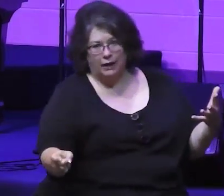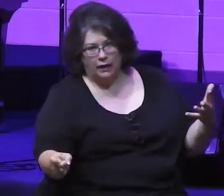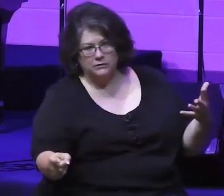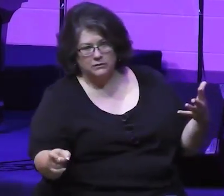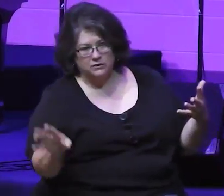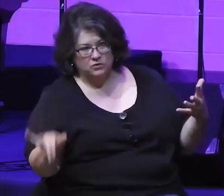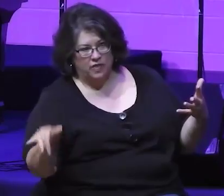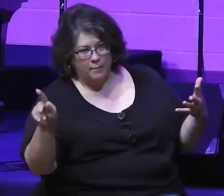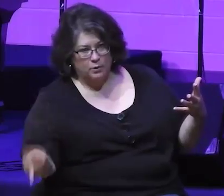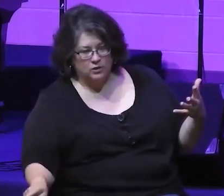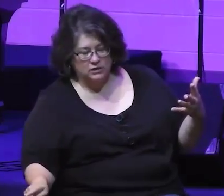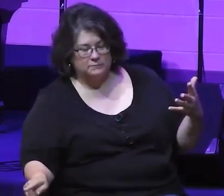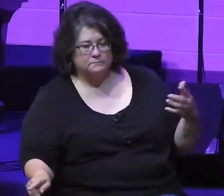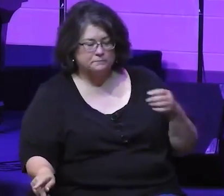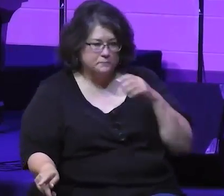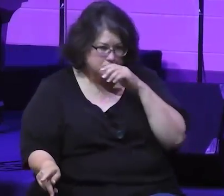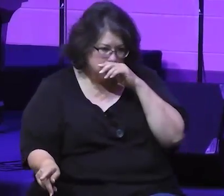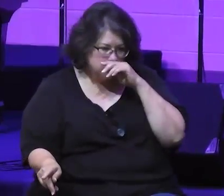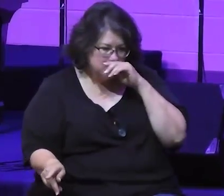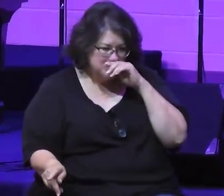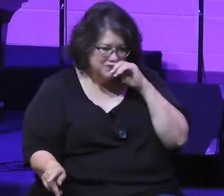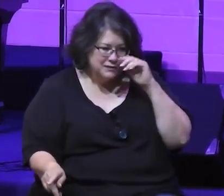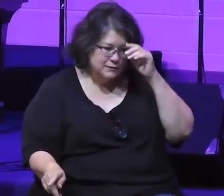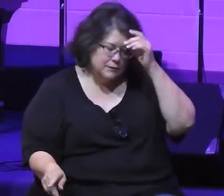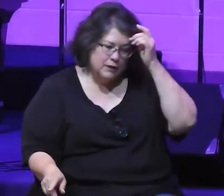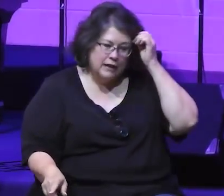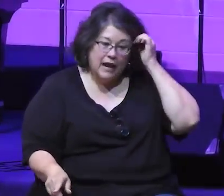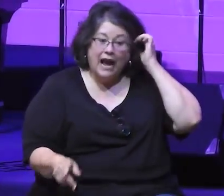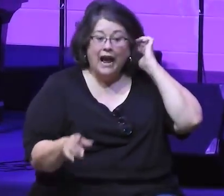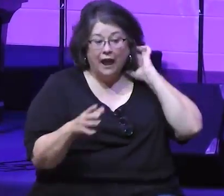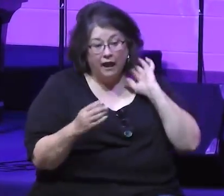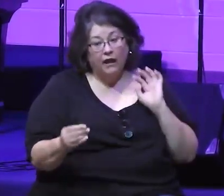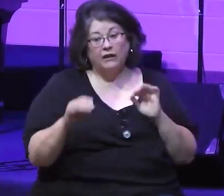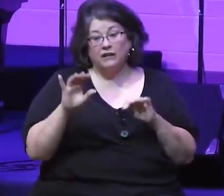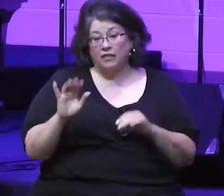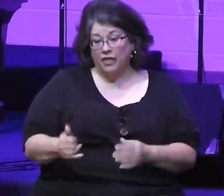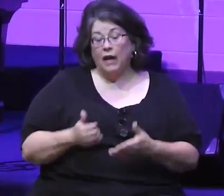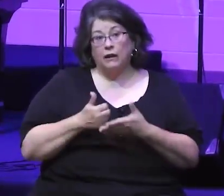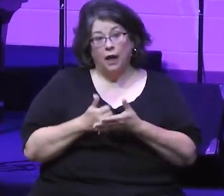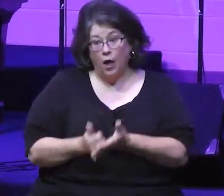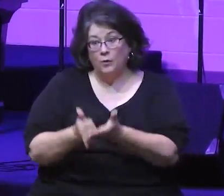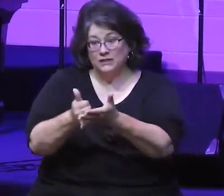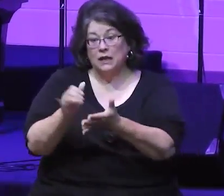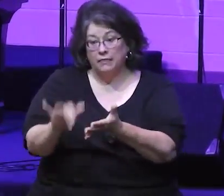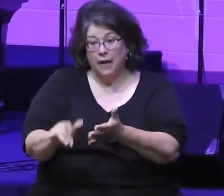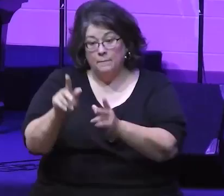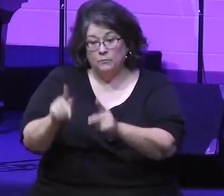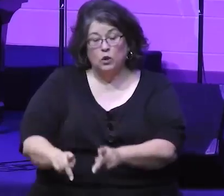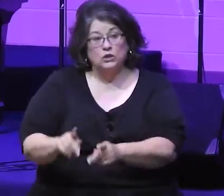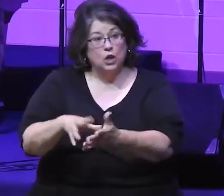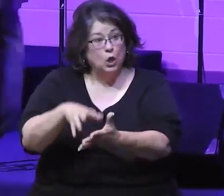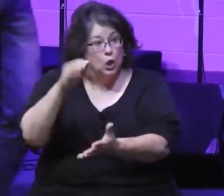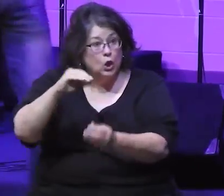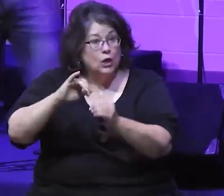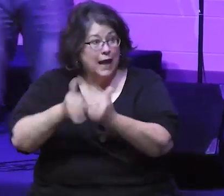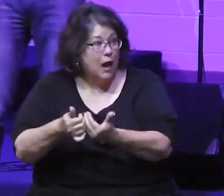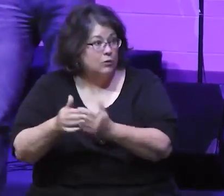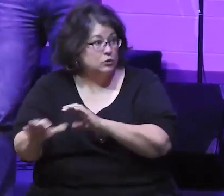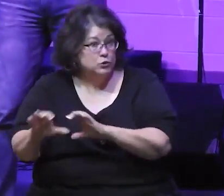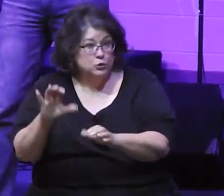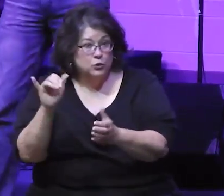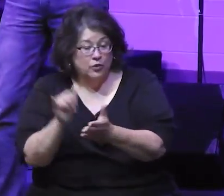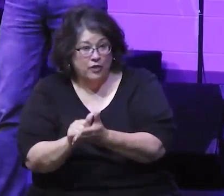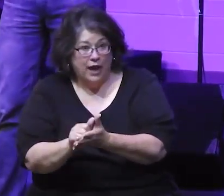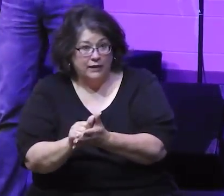Or, when we view it better, it's an opportunity to develop other people around us. Or it's necessary for the strategy that 5 people be working